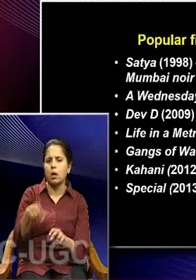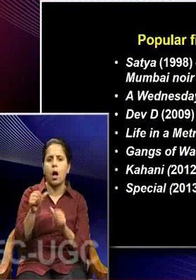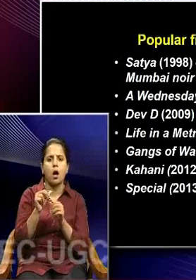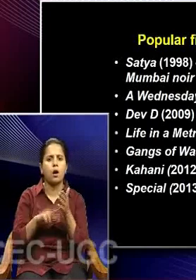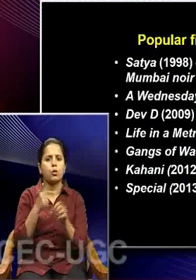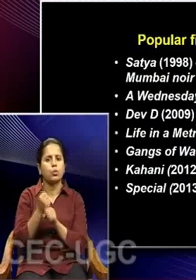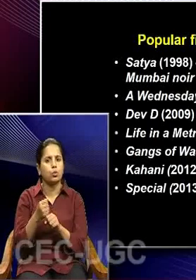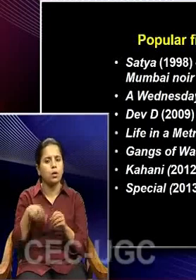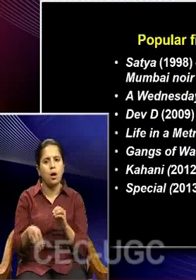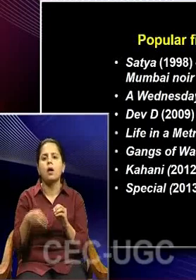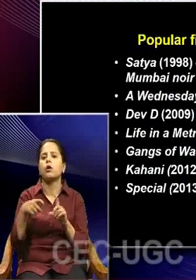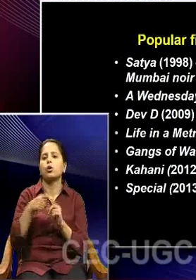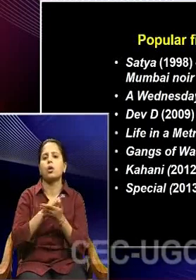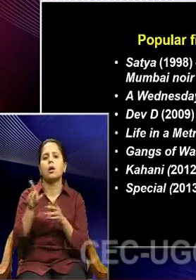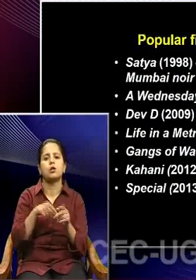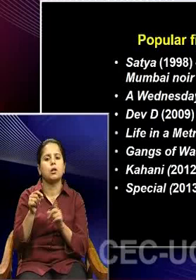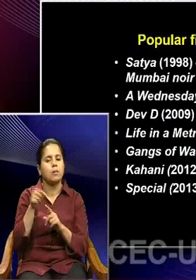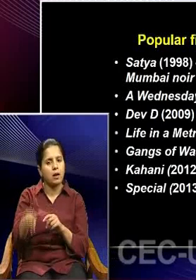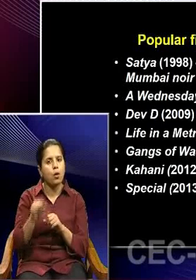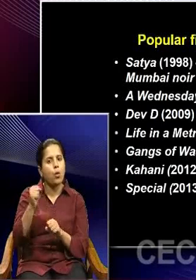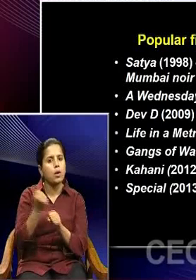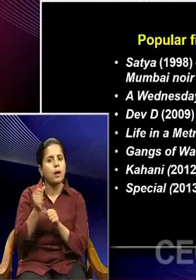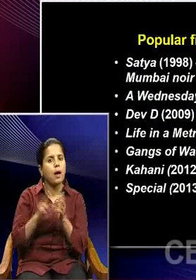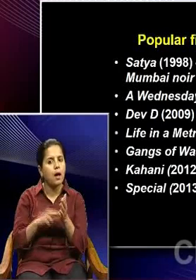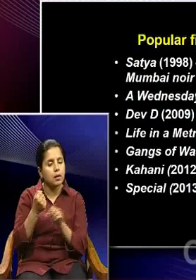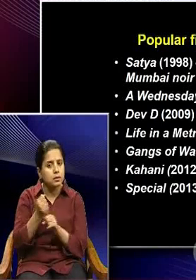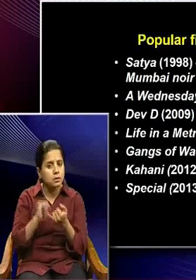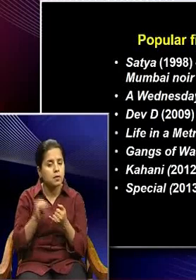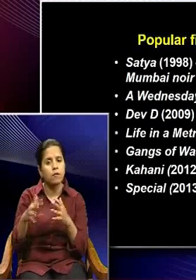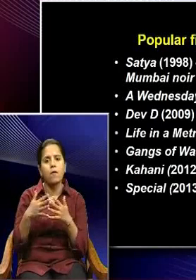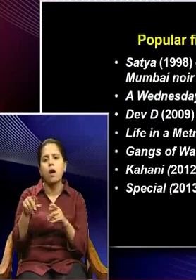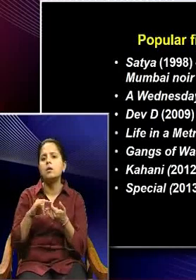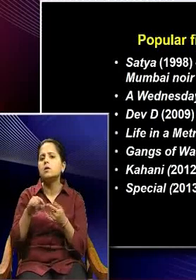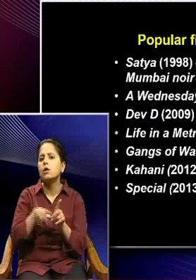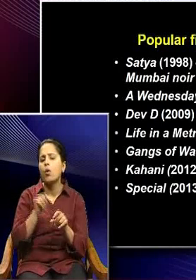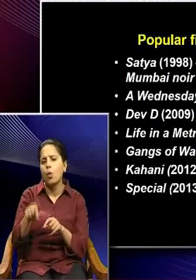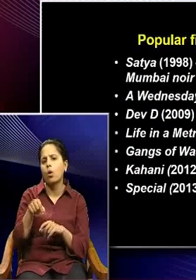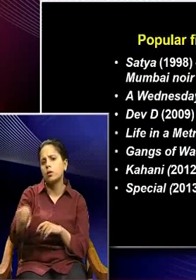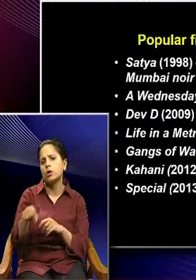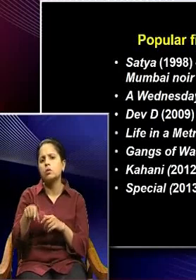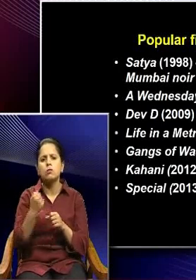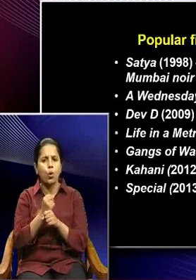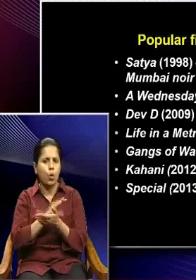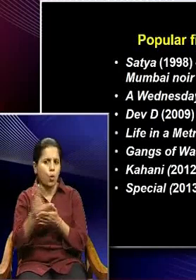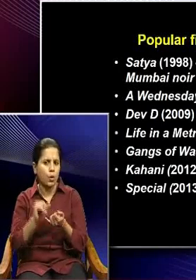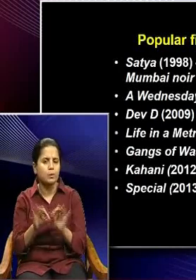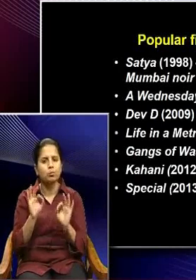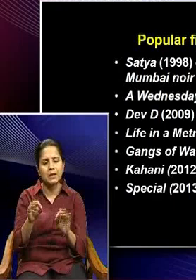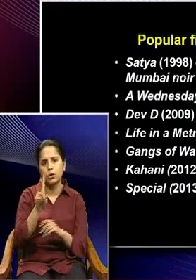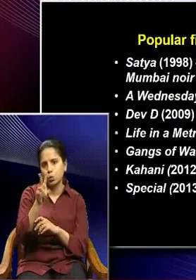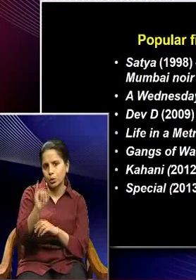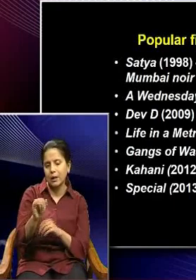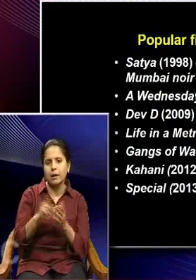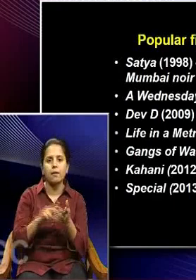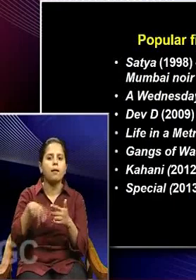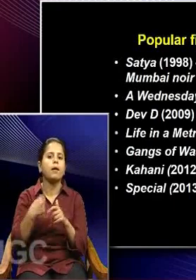by Anurag Basu, Gangs of Wasipur by Anurag Kashyap again, Kahani by Sujoy Ghosh, Special 26 by Neeraj